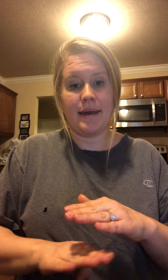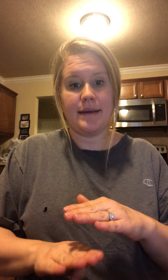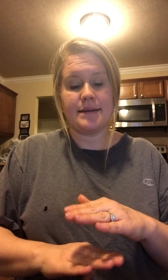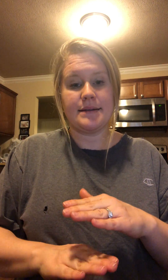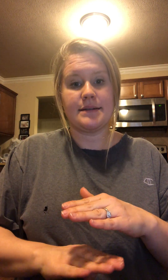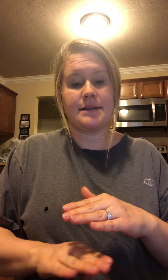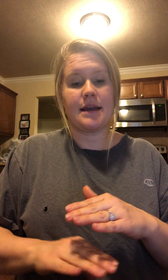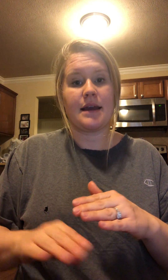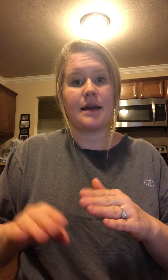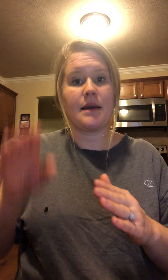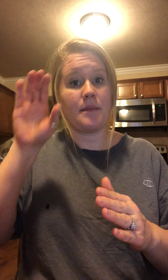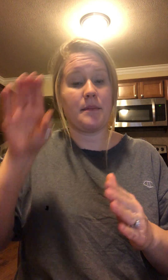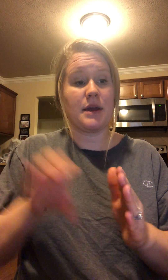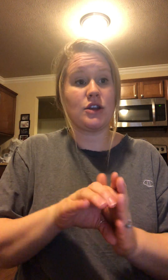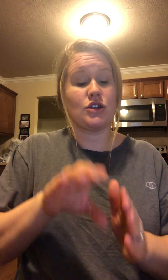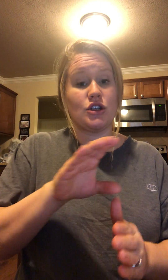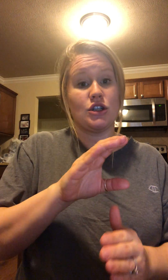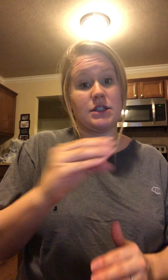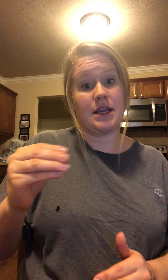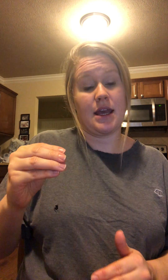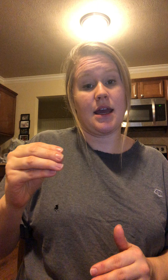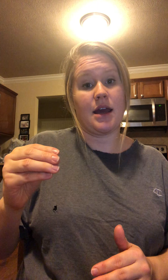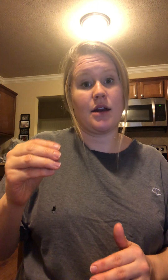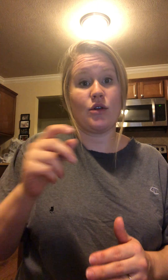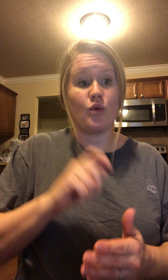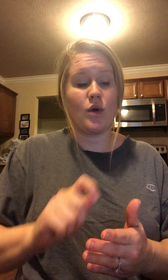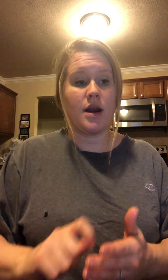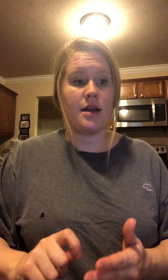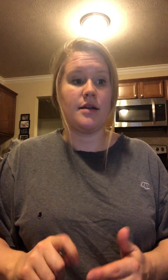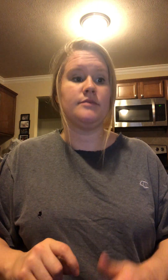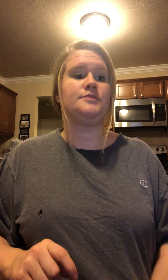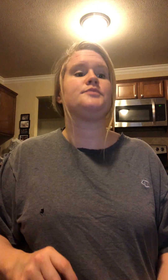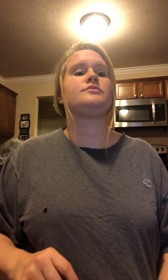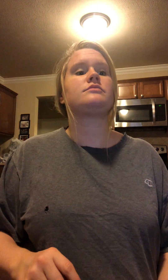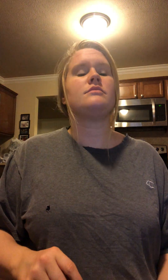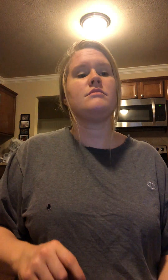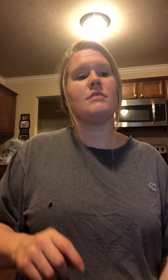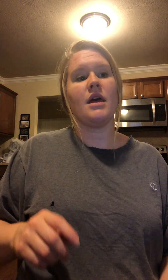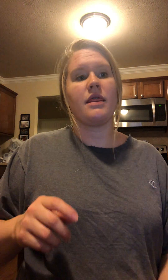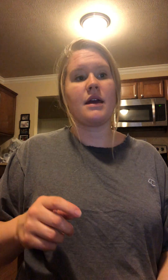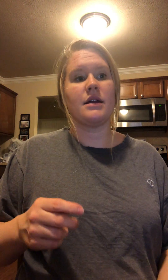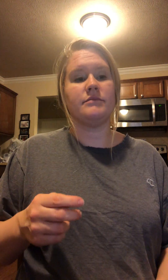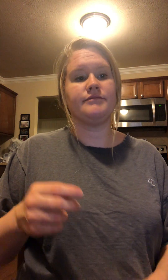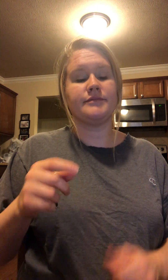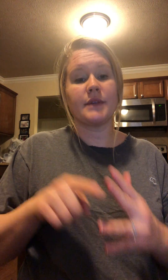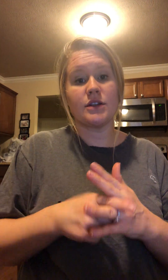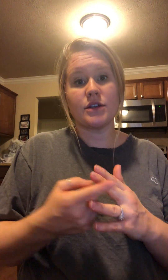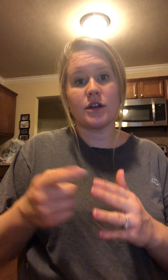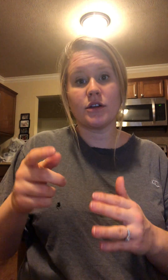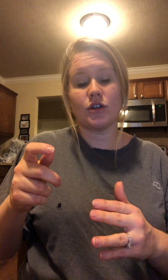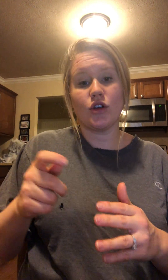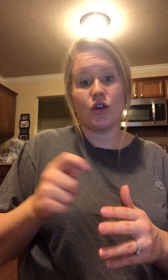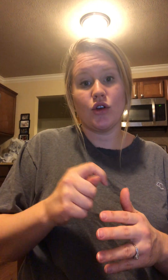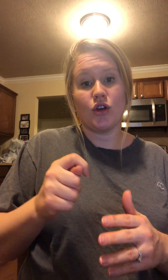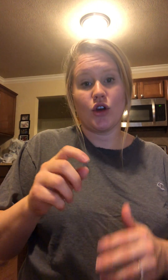the grip of their pencil and they start writing random letters and begin to sound out